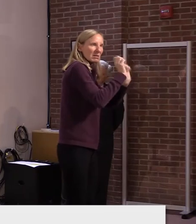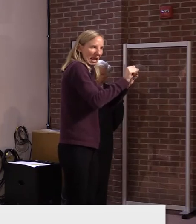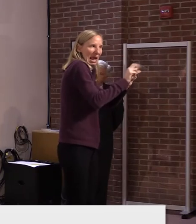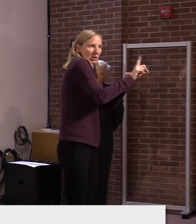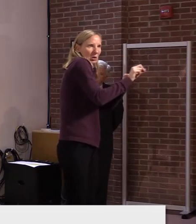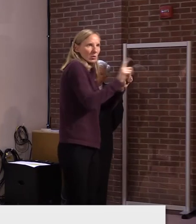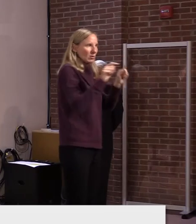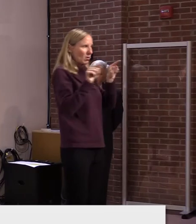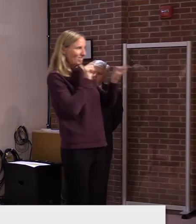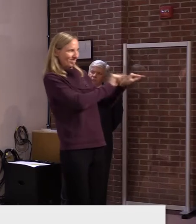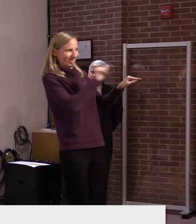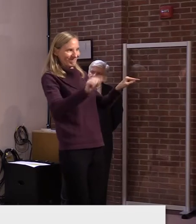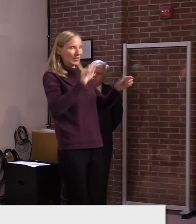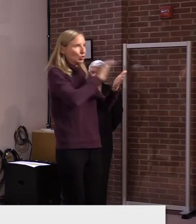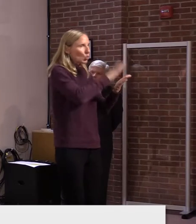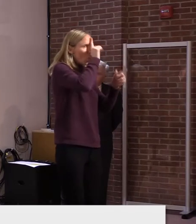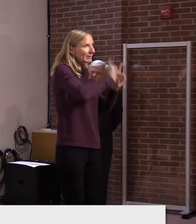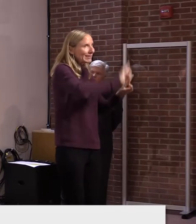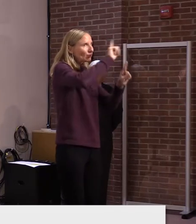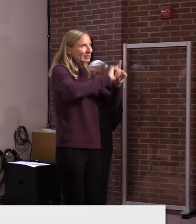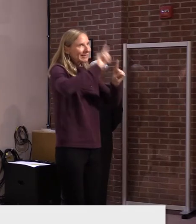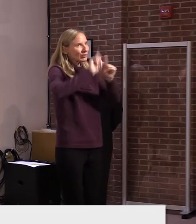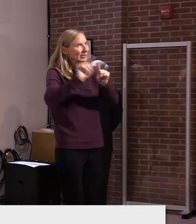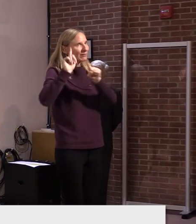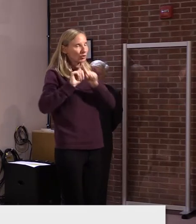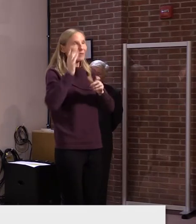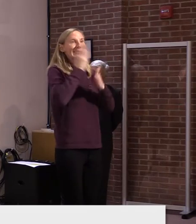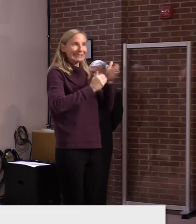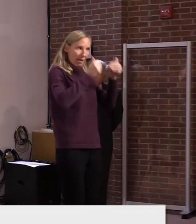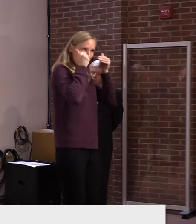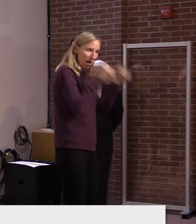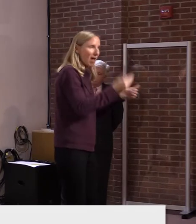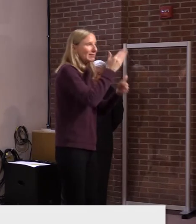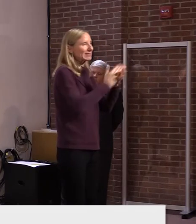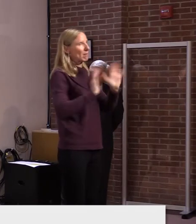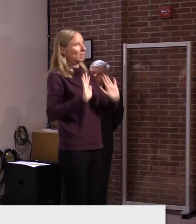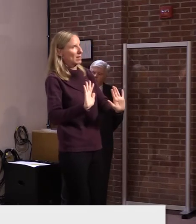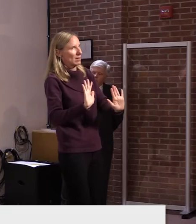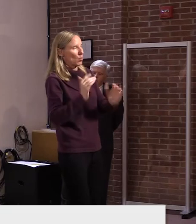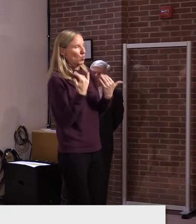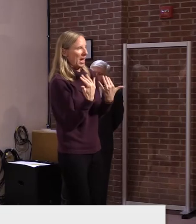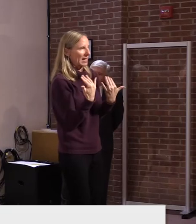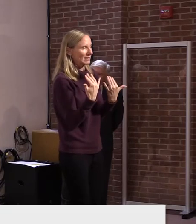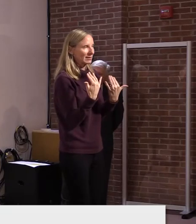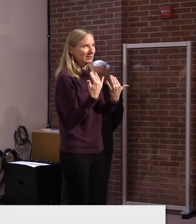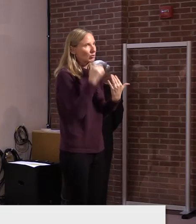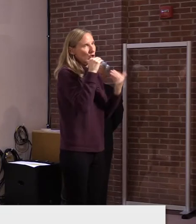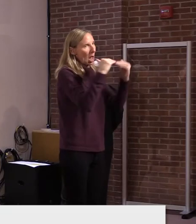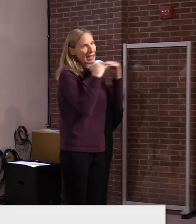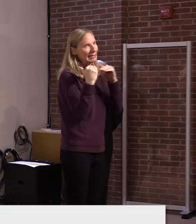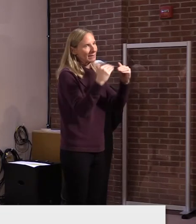help, but some will be able to move forward sooner rather than others. It's uneven.